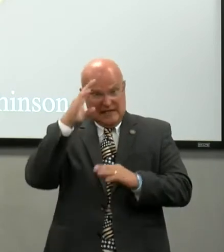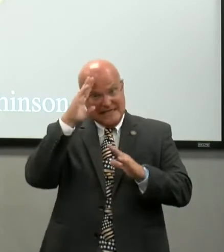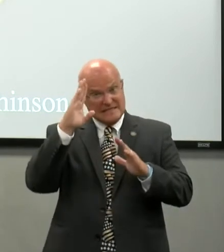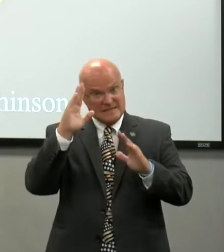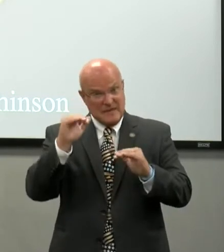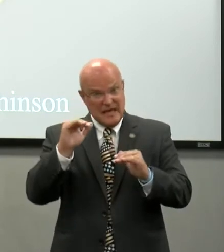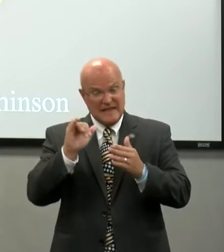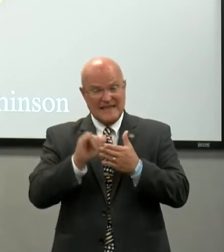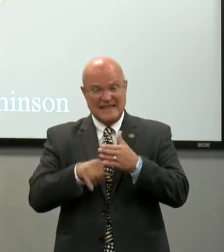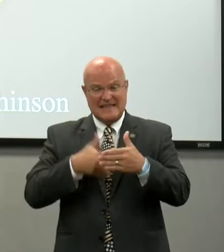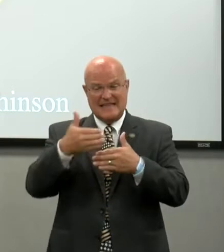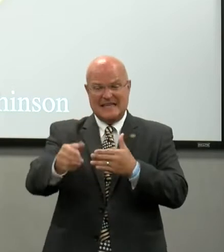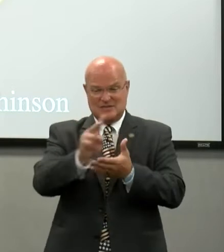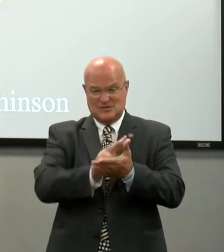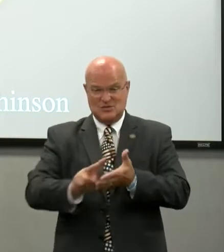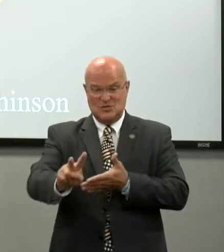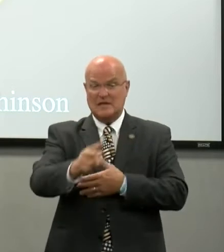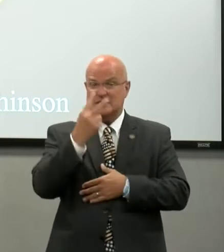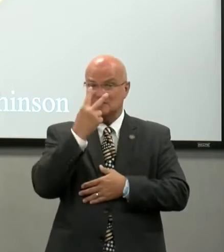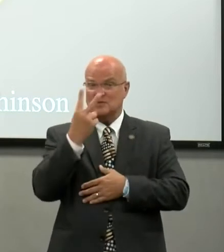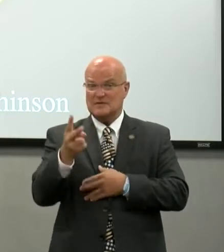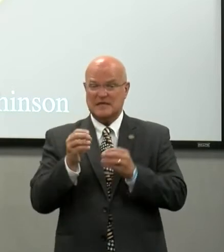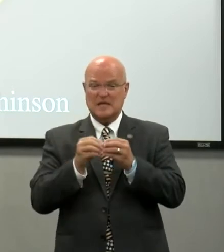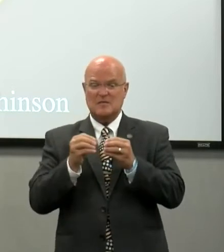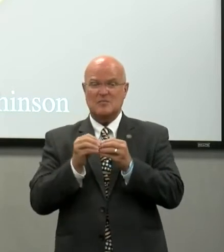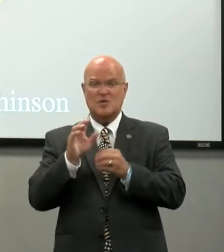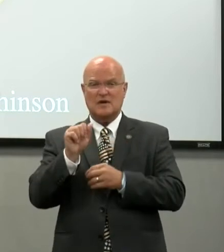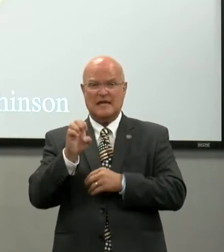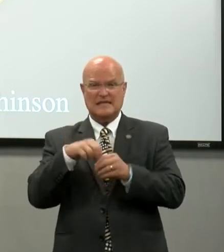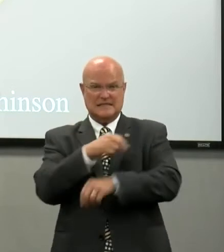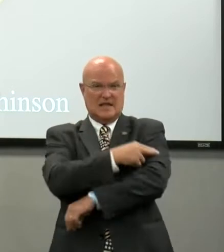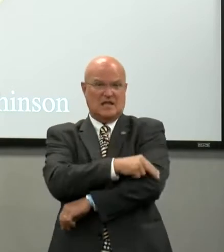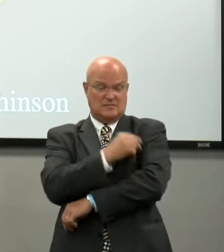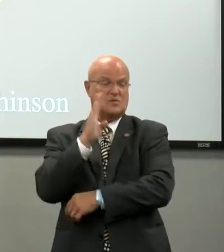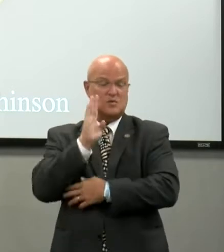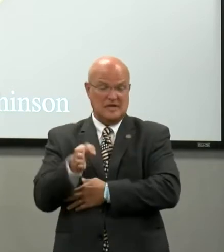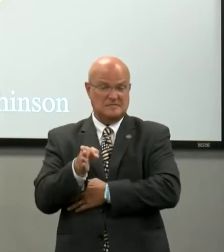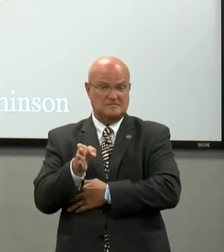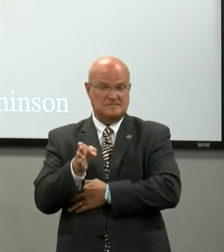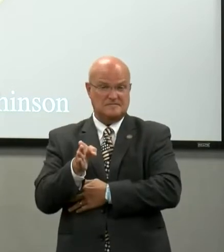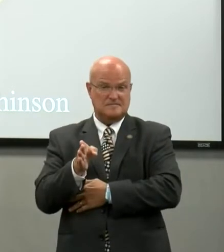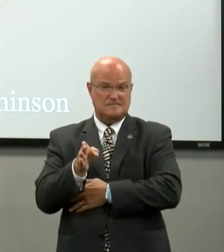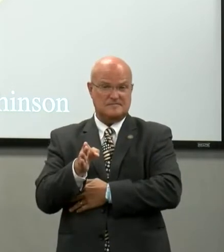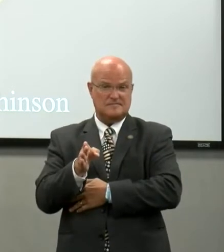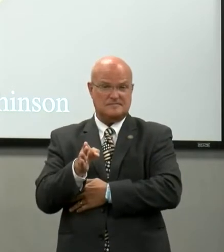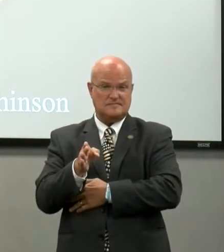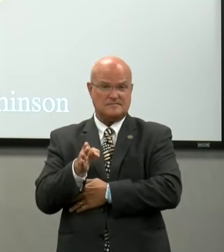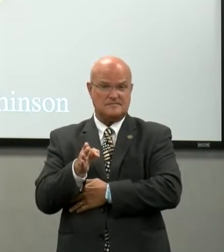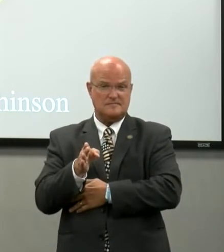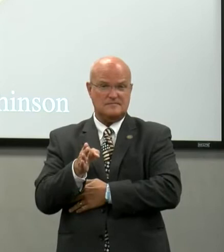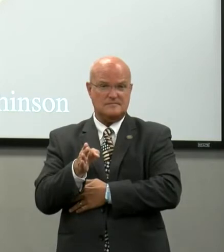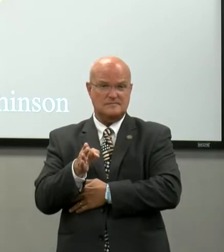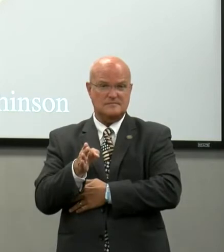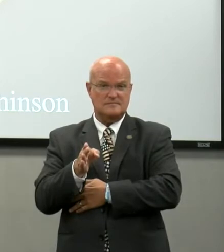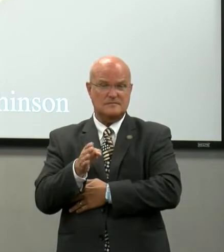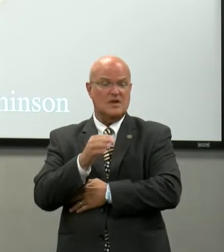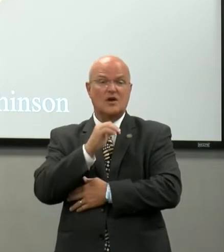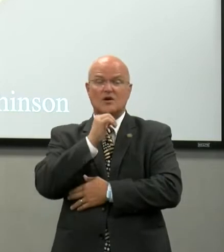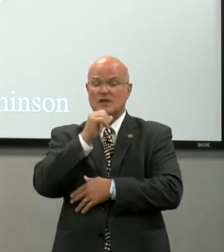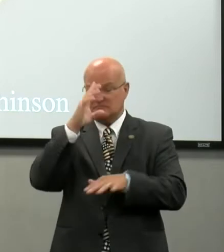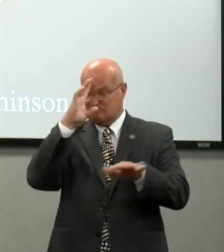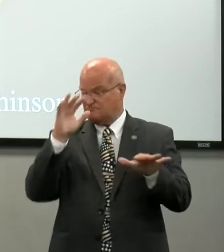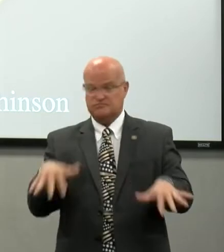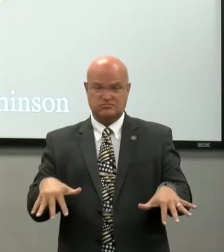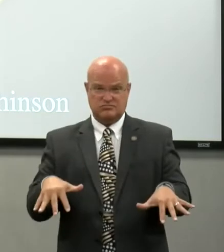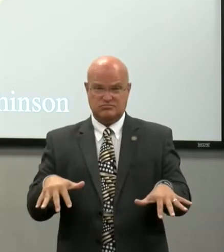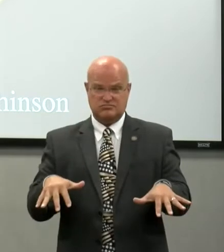expected that in the next 2 weeks we will see more cases hospitalized. We will not shock us